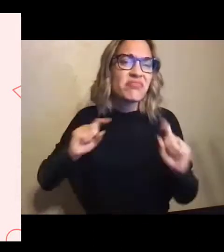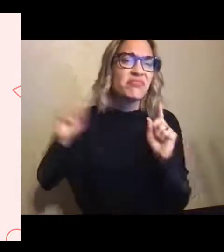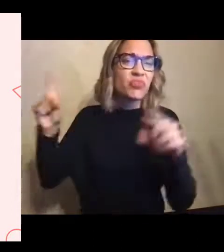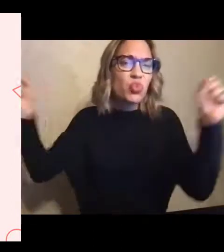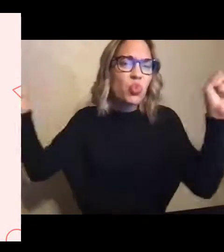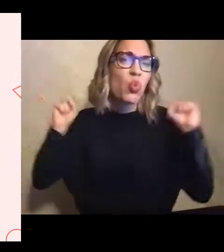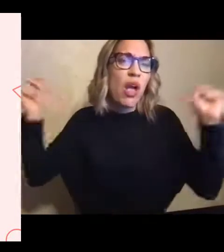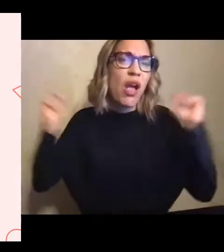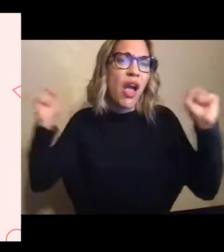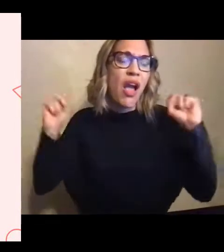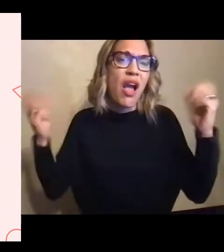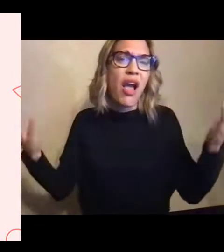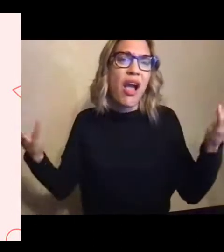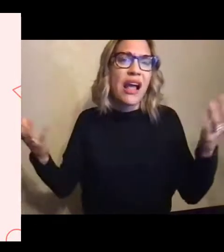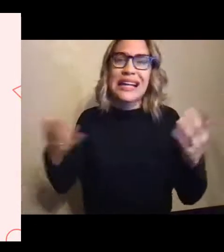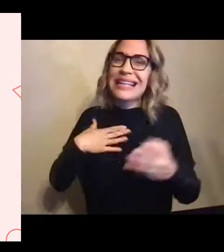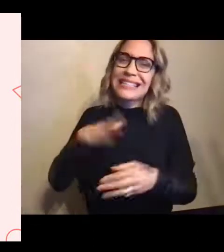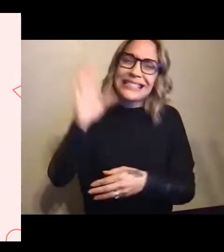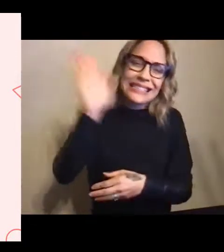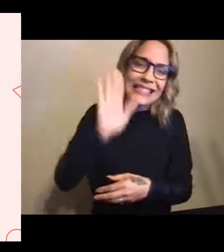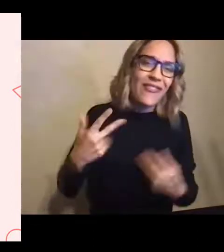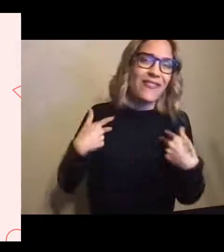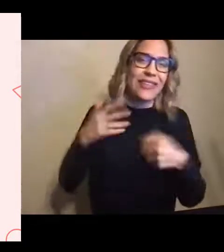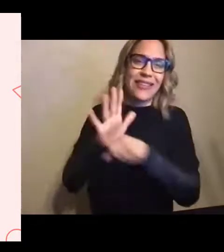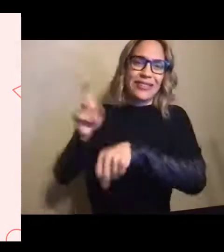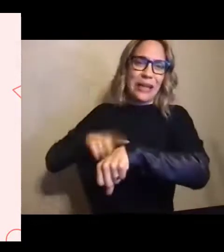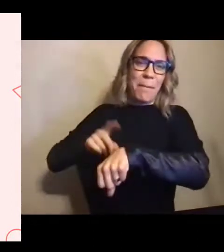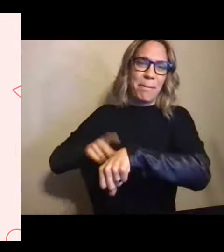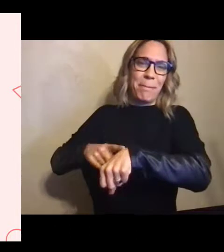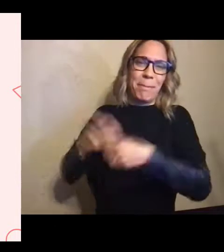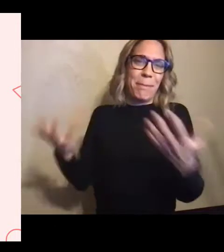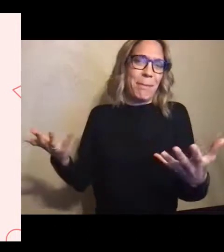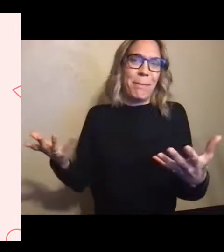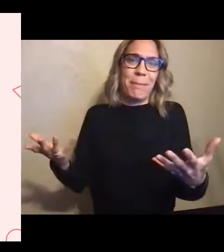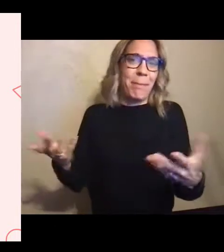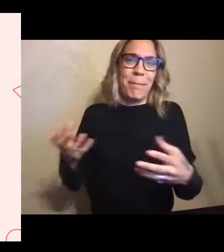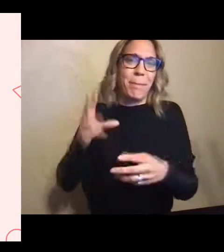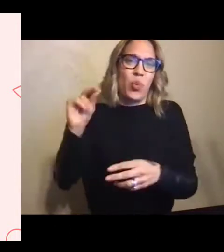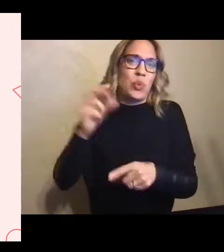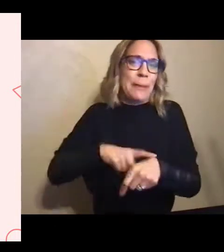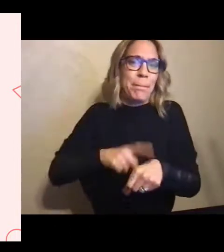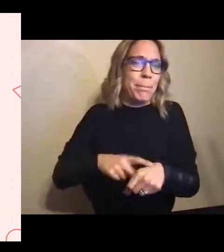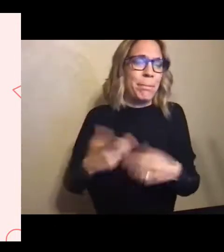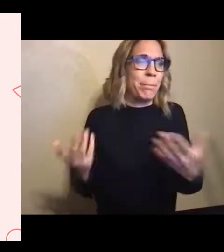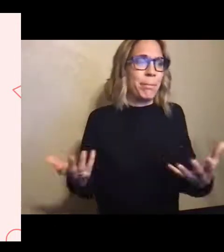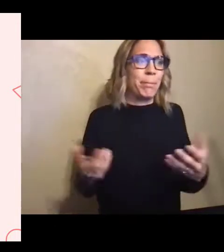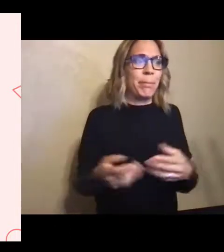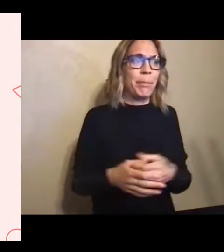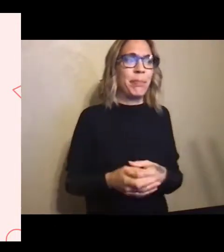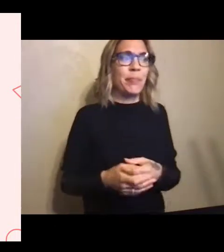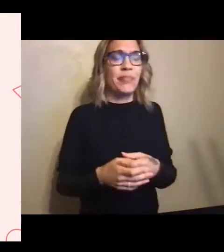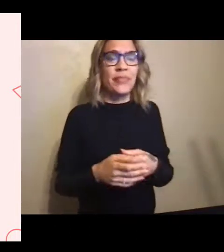I wish I could go to the gym, but there's just no time.